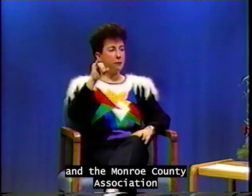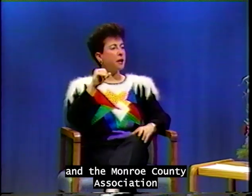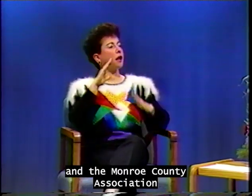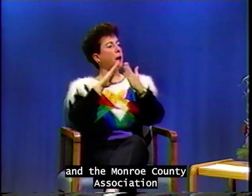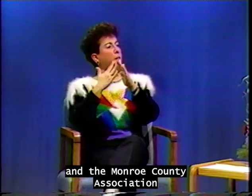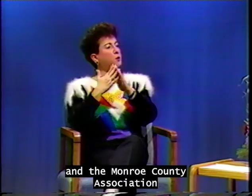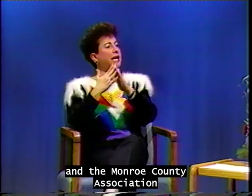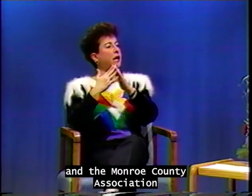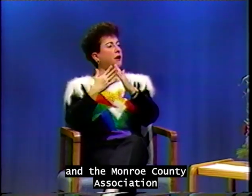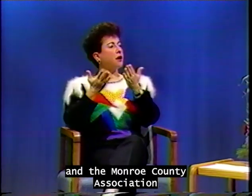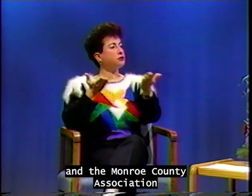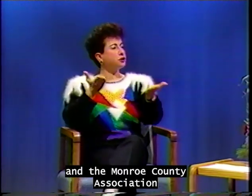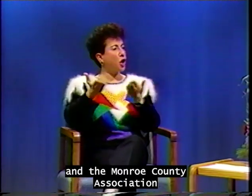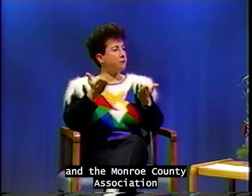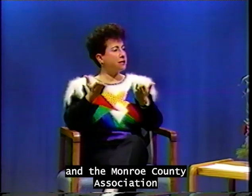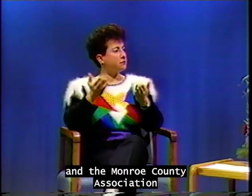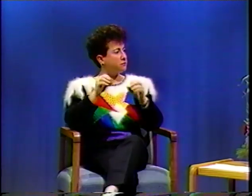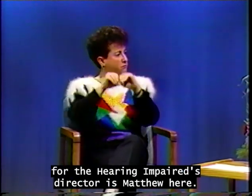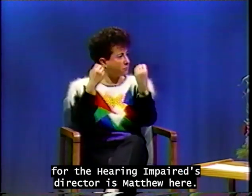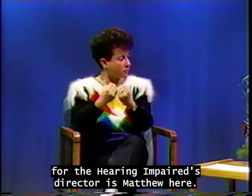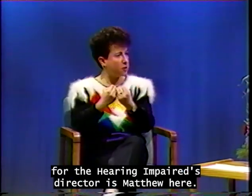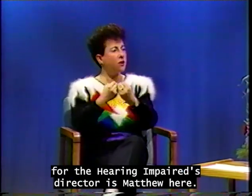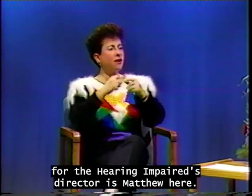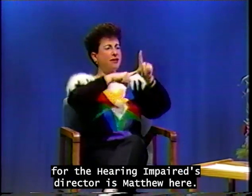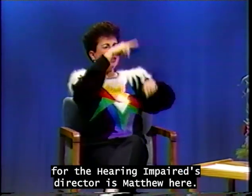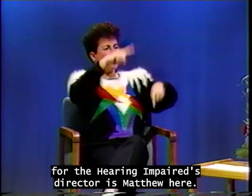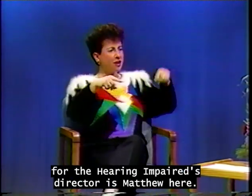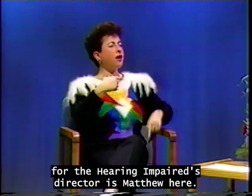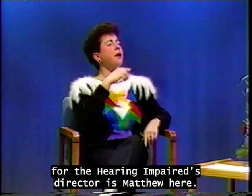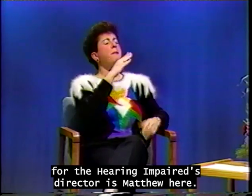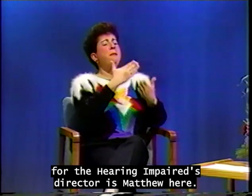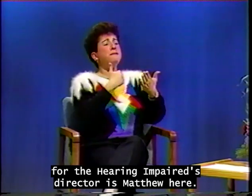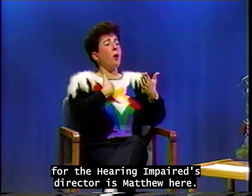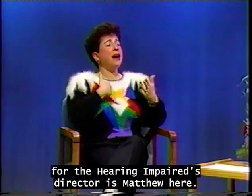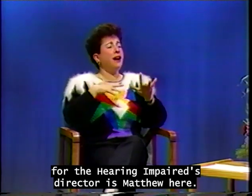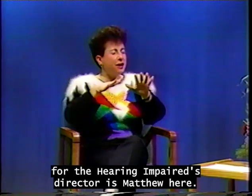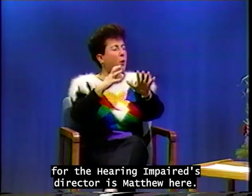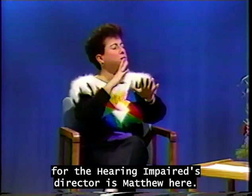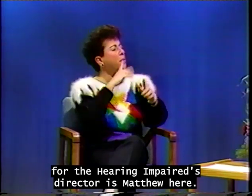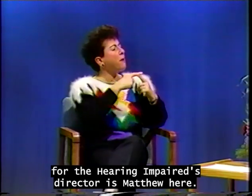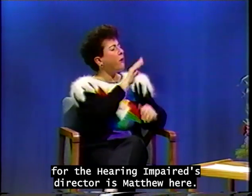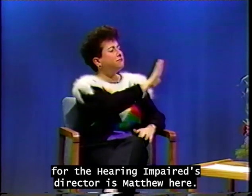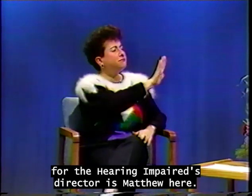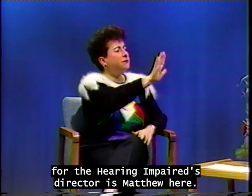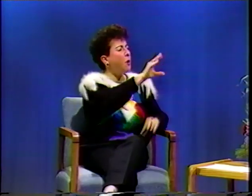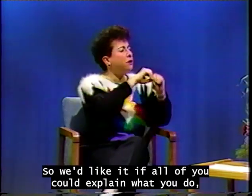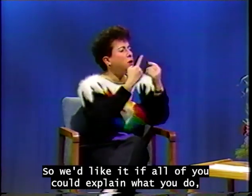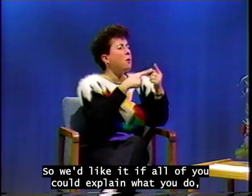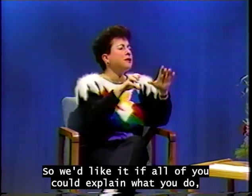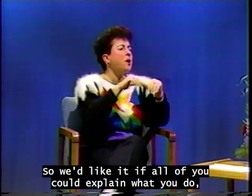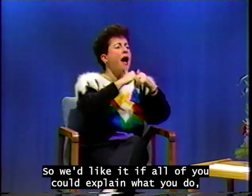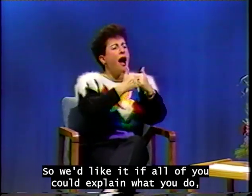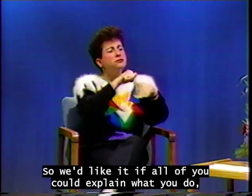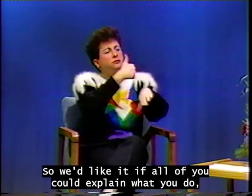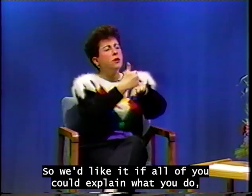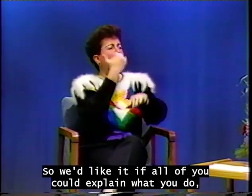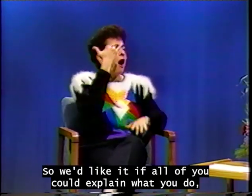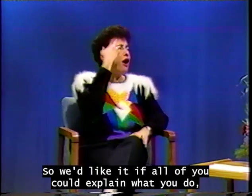and the Monroe County Association for the Hearing Impaired's director is Matthew here. So we'd like it if all of